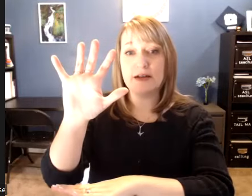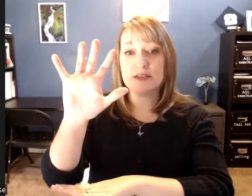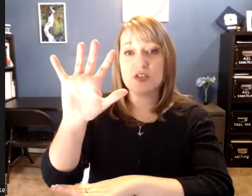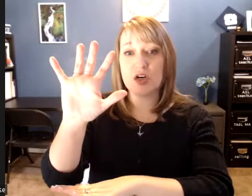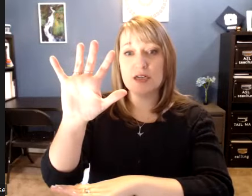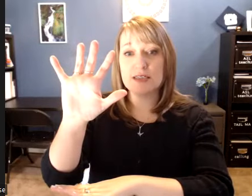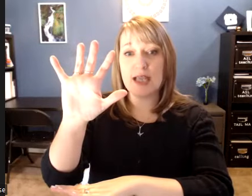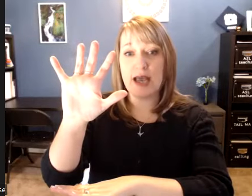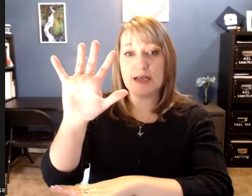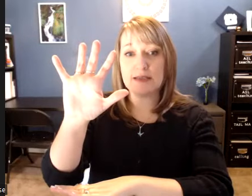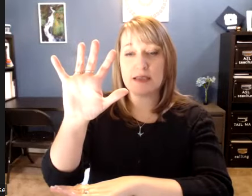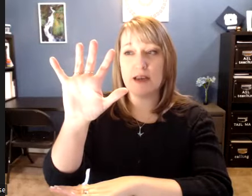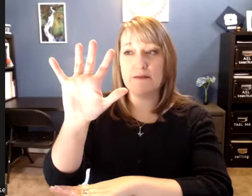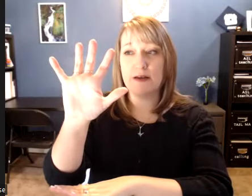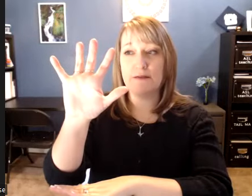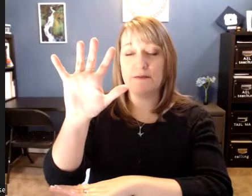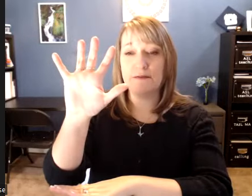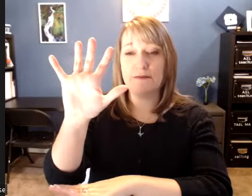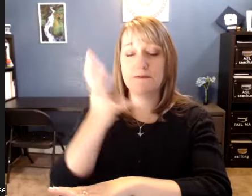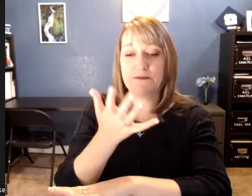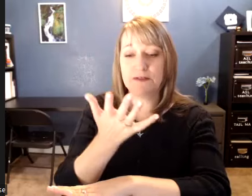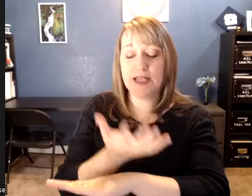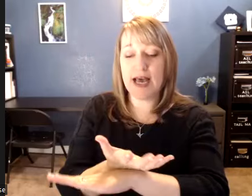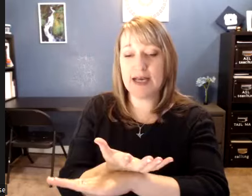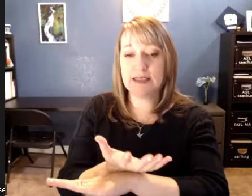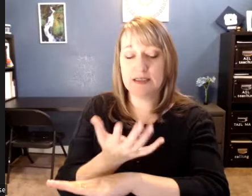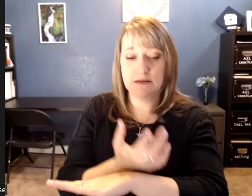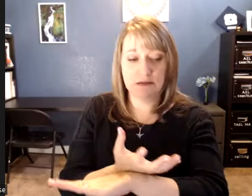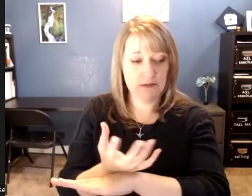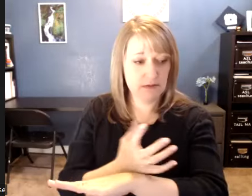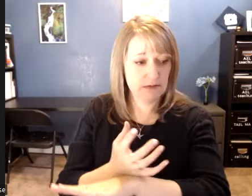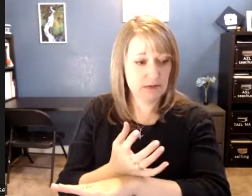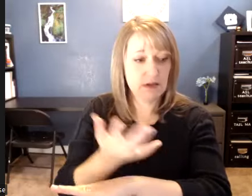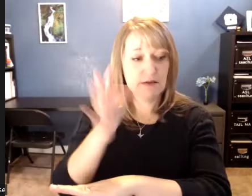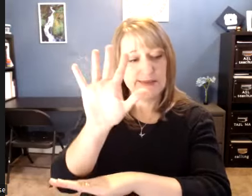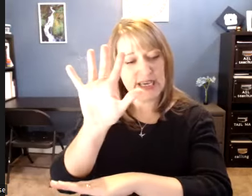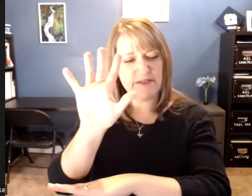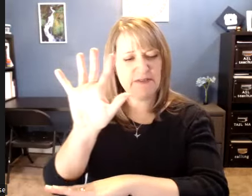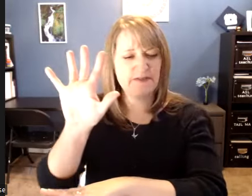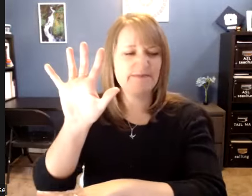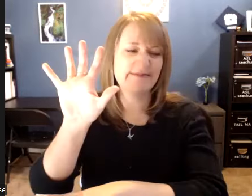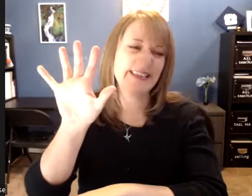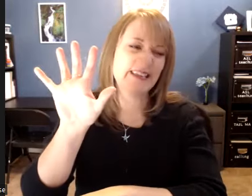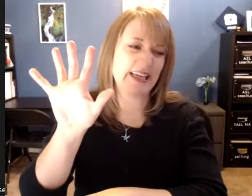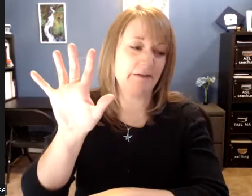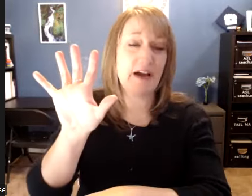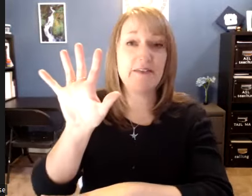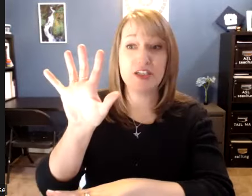hand starts as kind of a flat, yeah, well, like a 5-hand shape